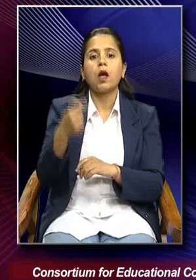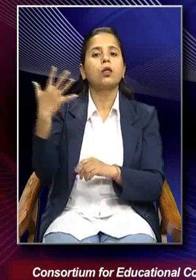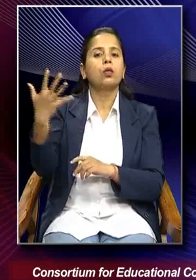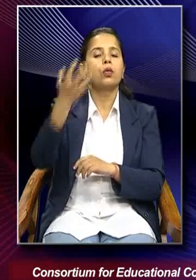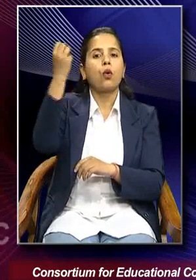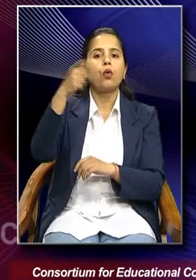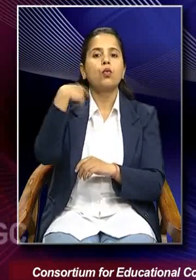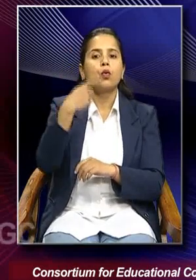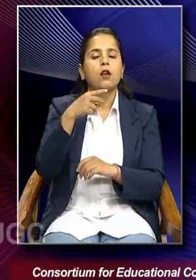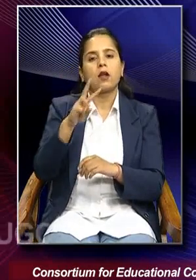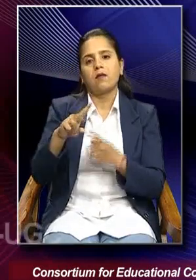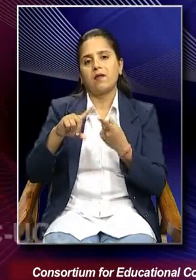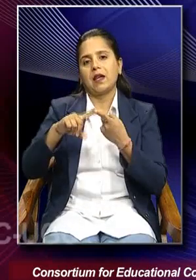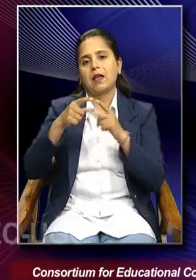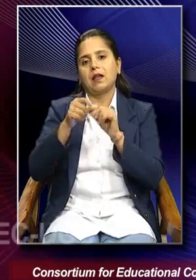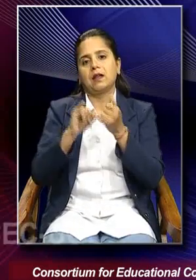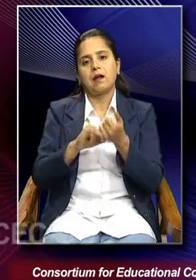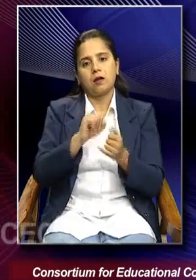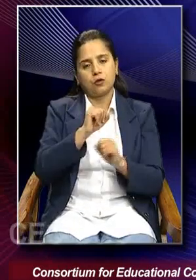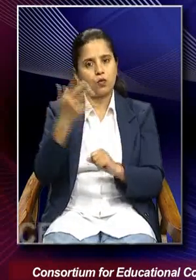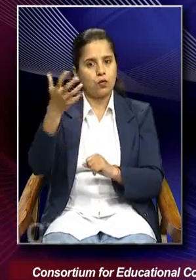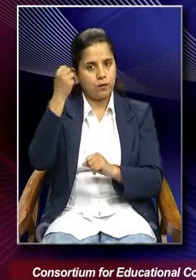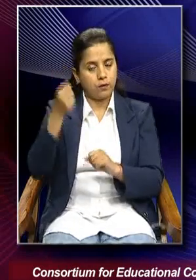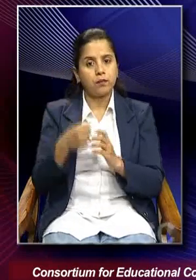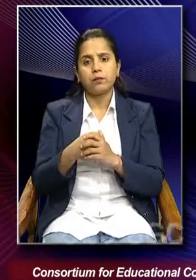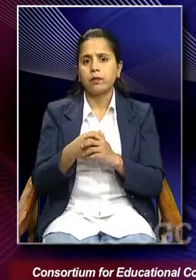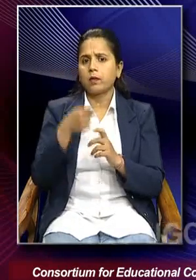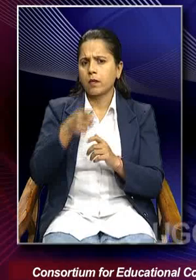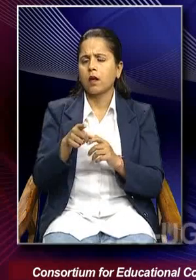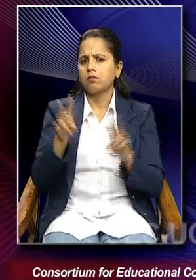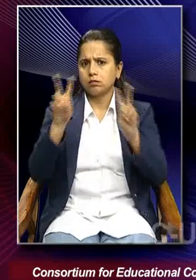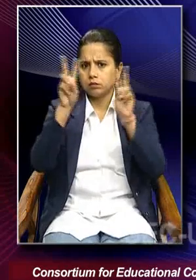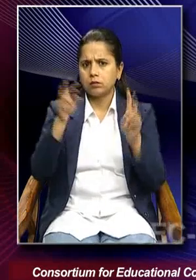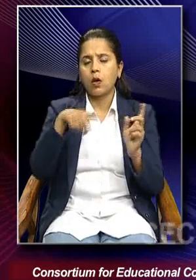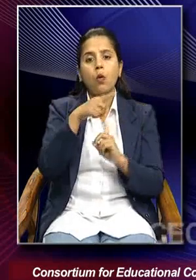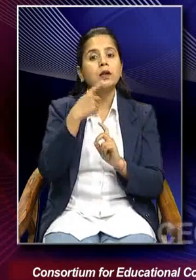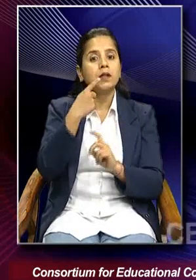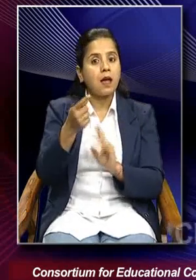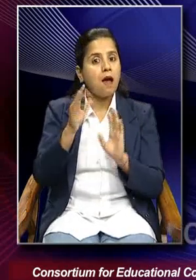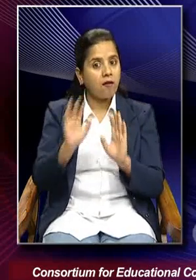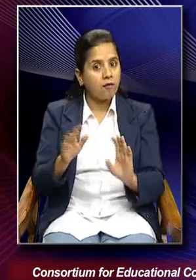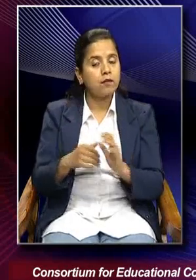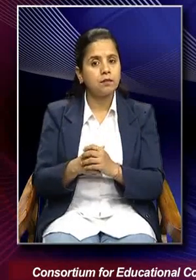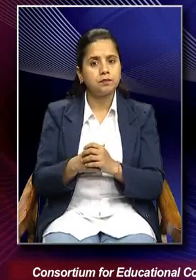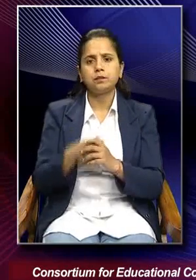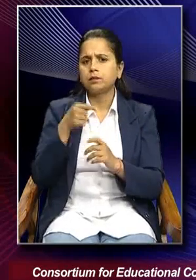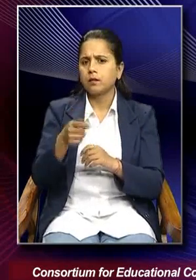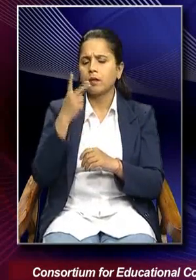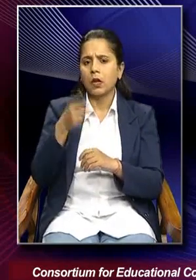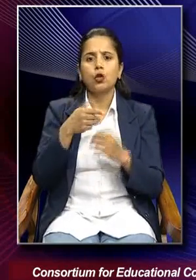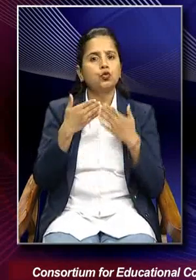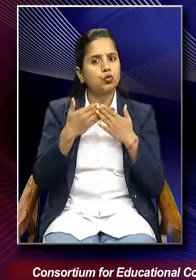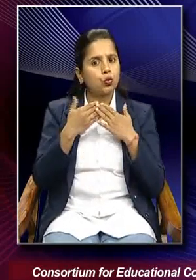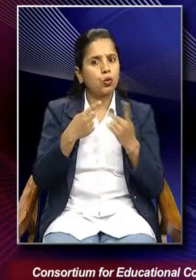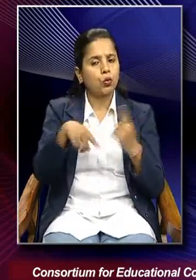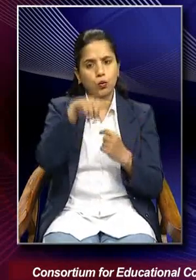authority of the Vedas. Fine. So, in this context, they are saying that these schools